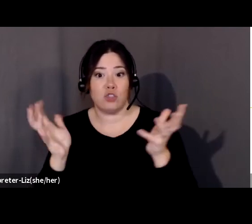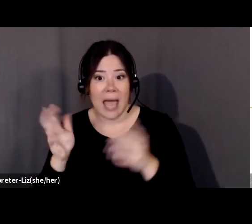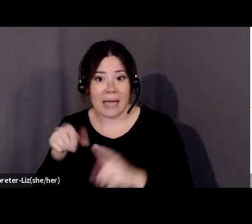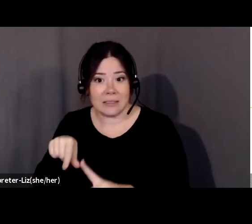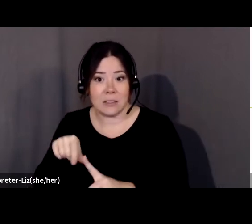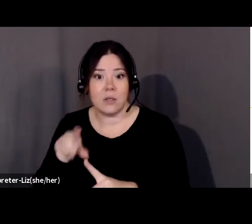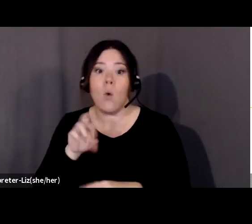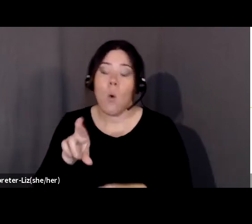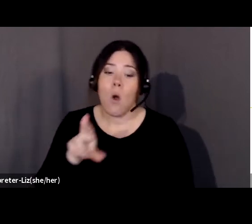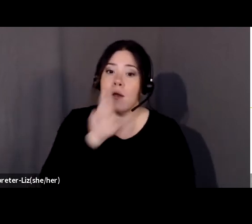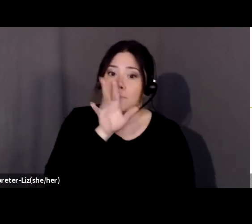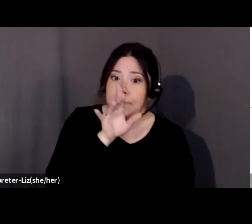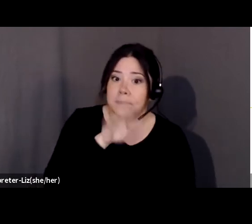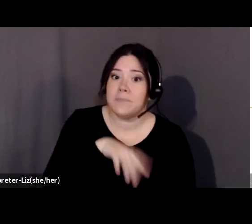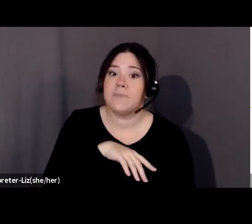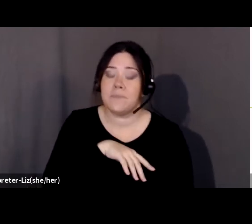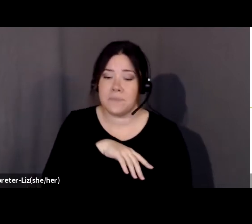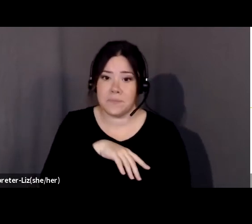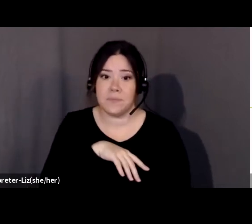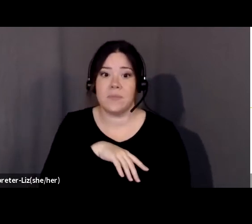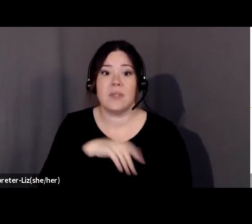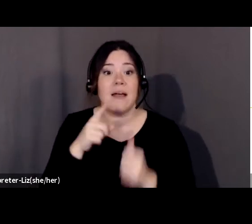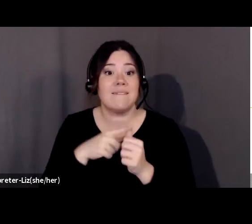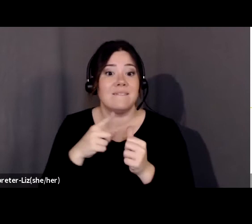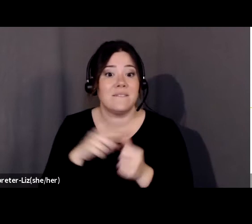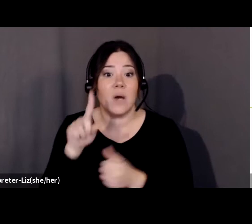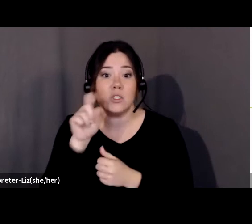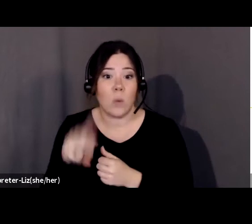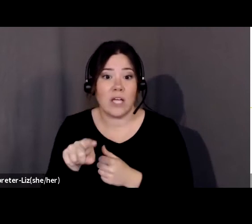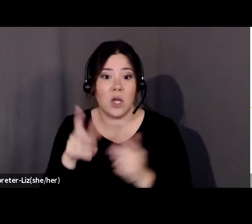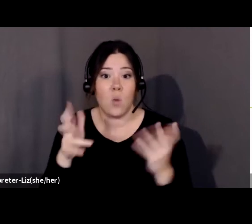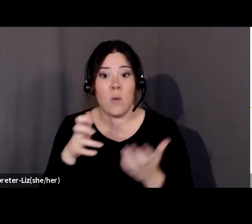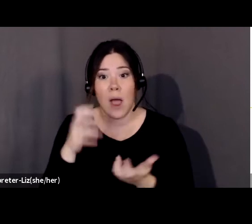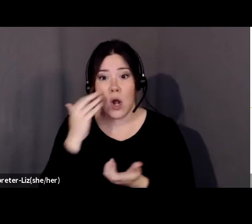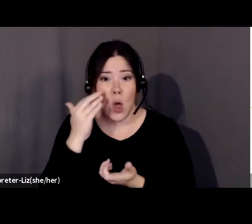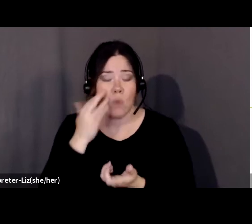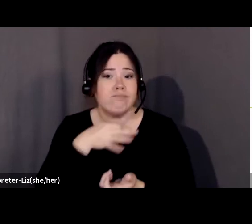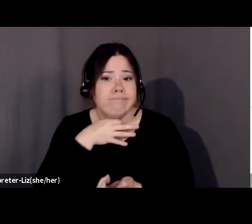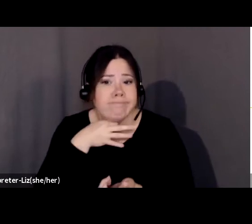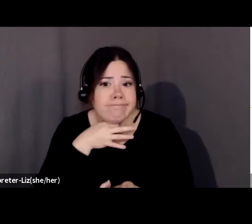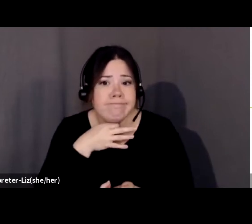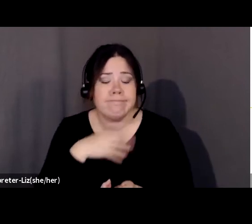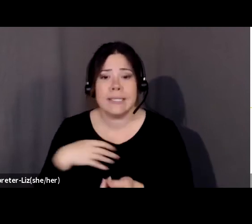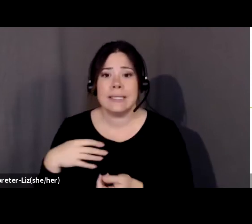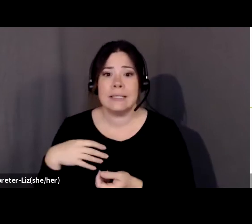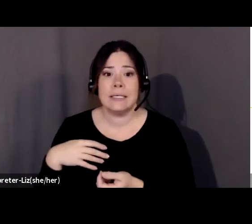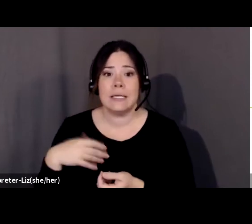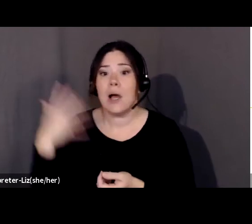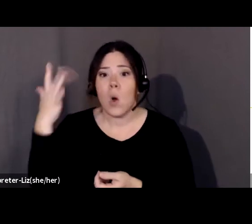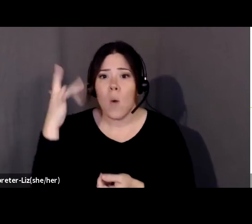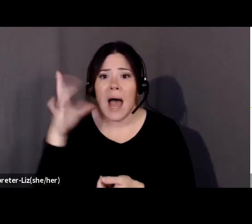unmute yourselves. So the first question we want to know from all of you, why are rural